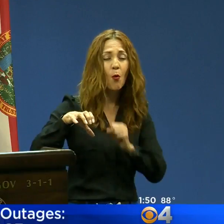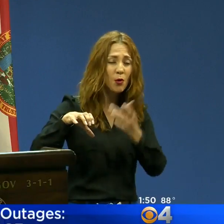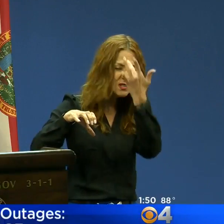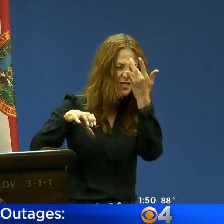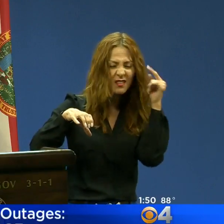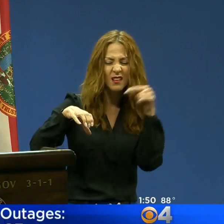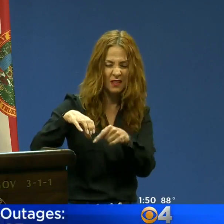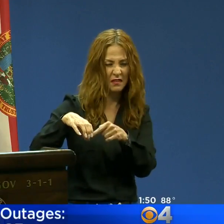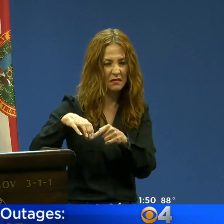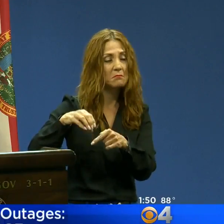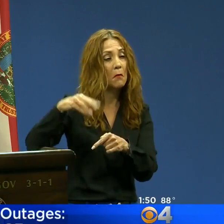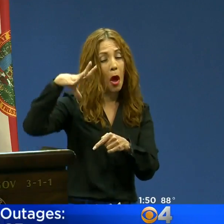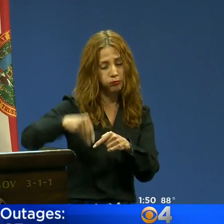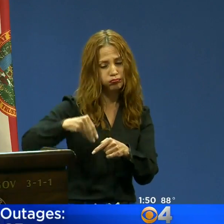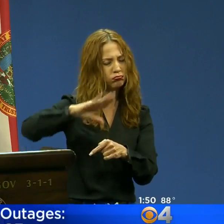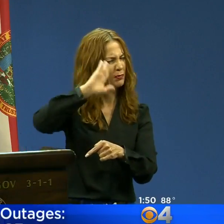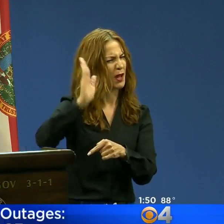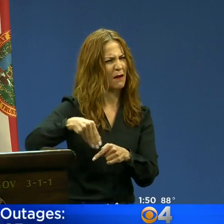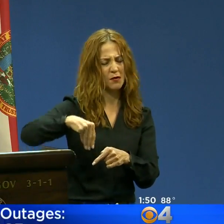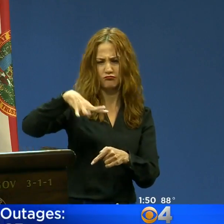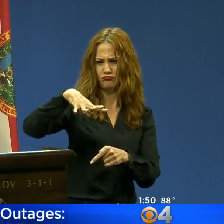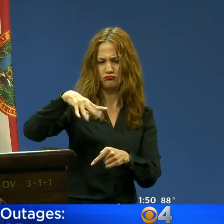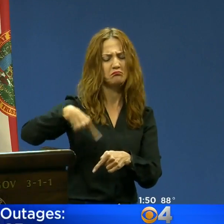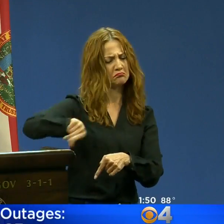Inspection Center, located at